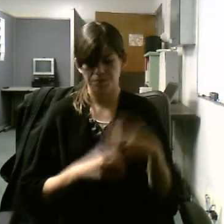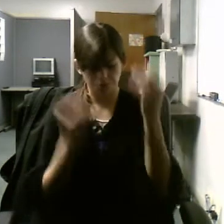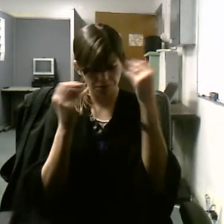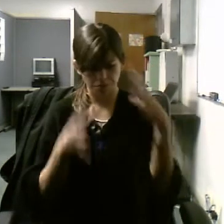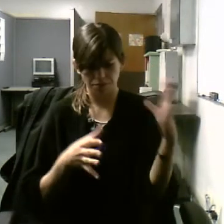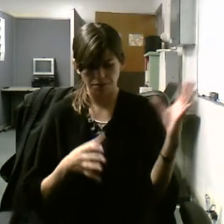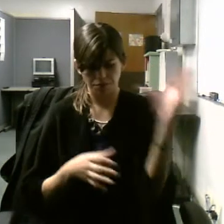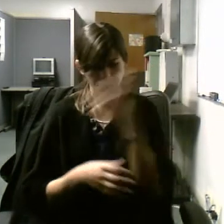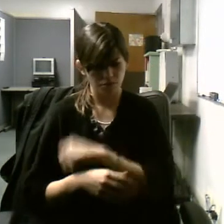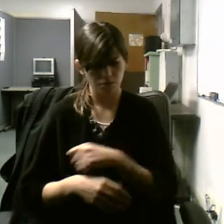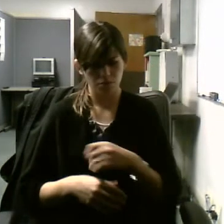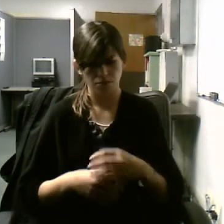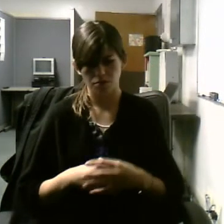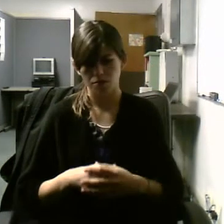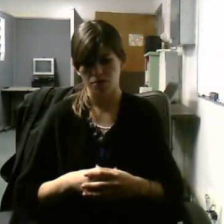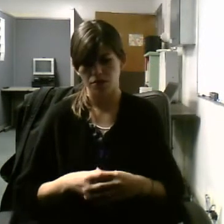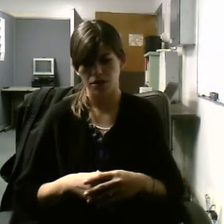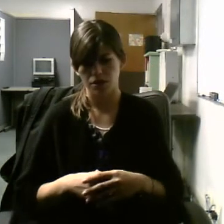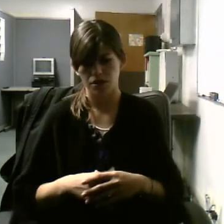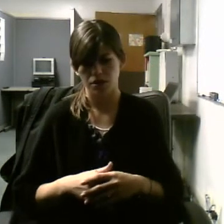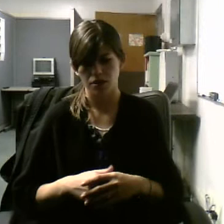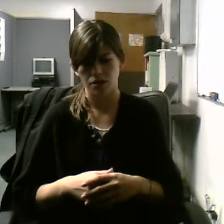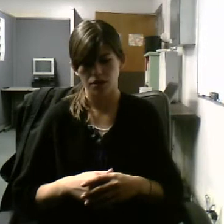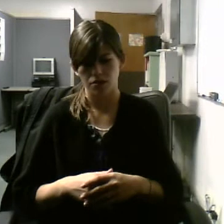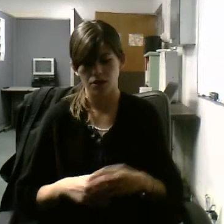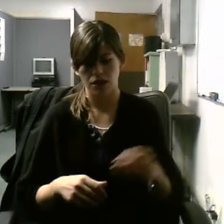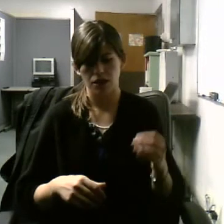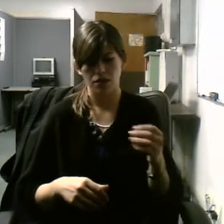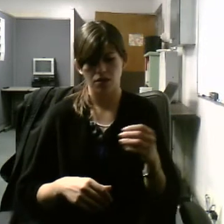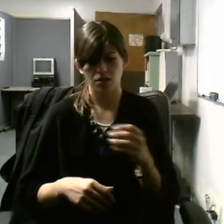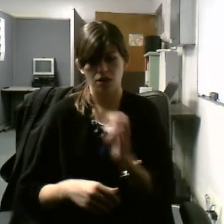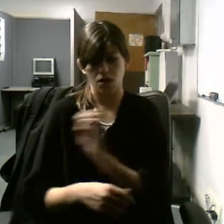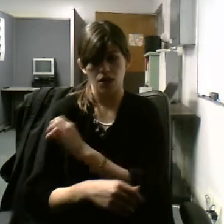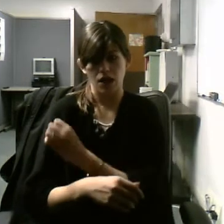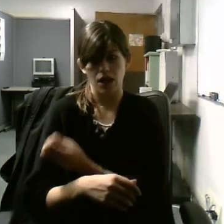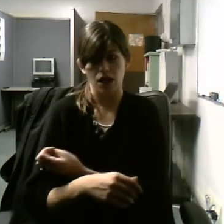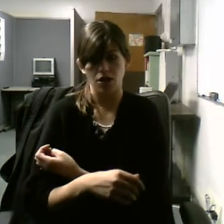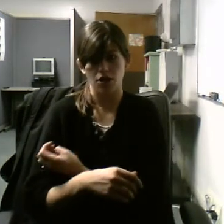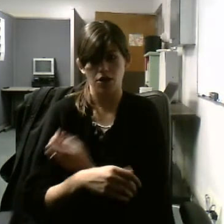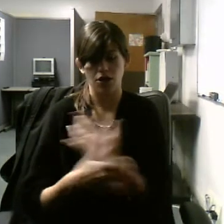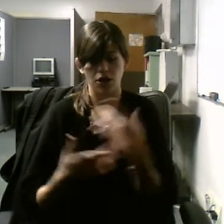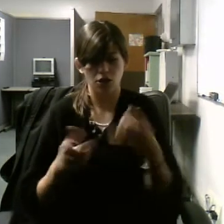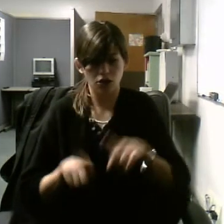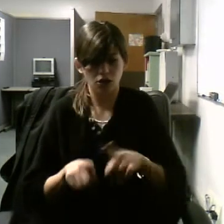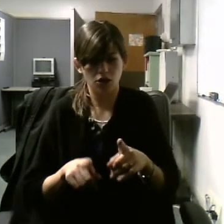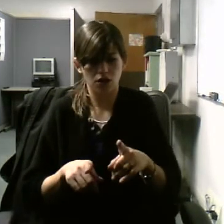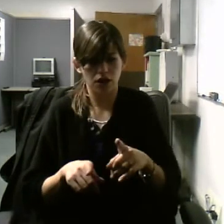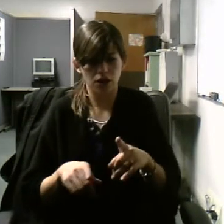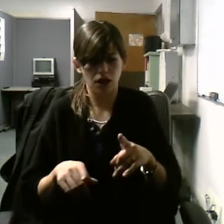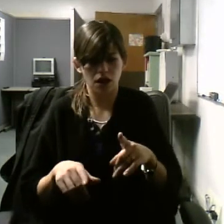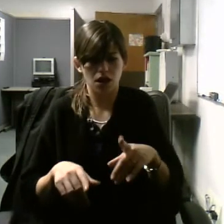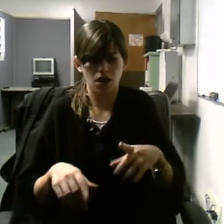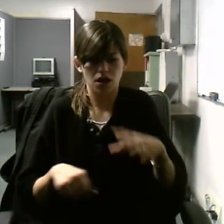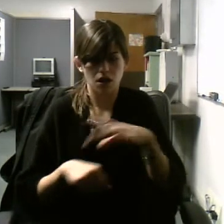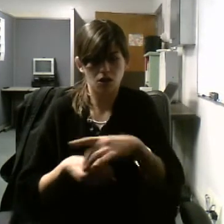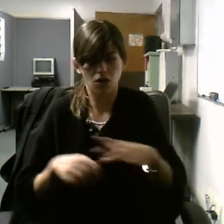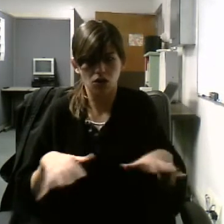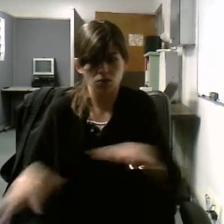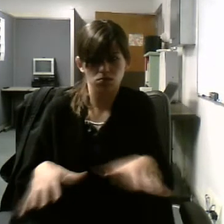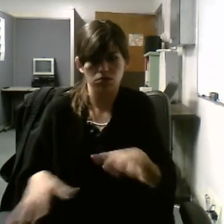are energy that is given off during an earthquake, and these waves travel through Earth.